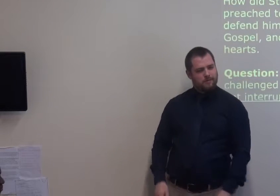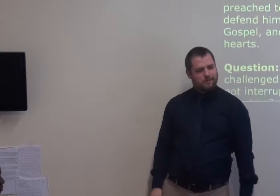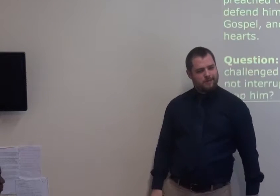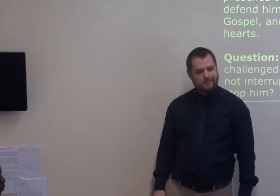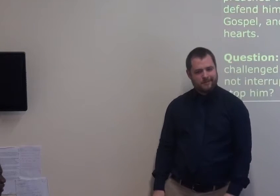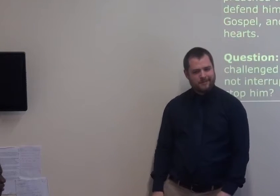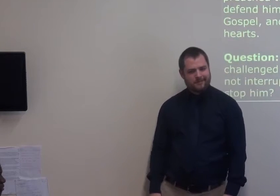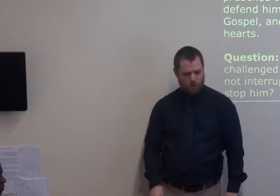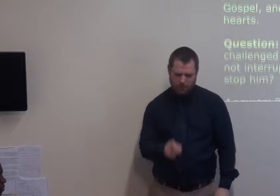Question.